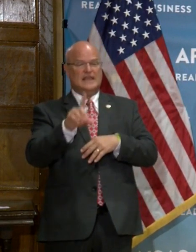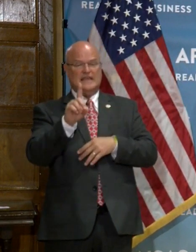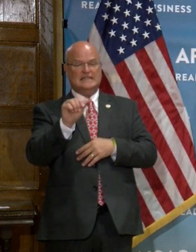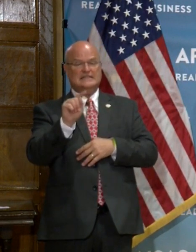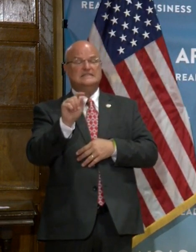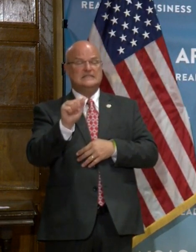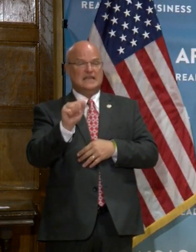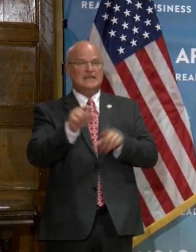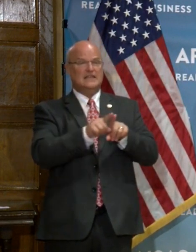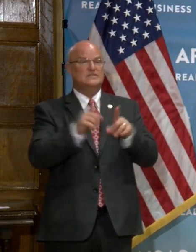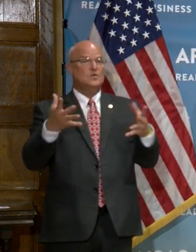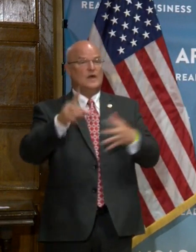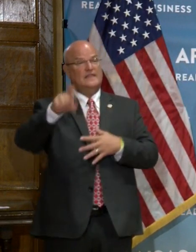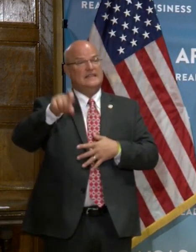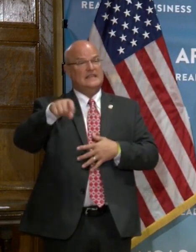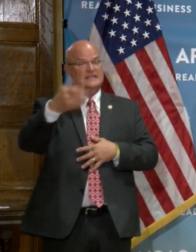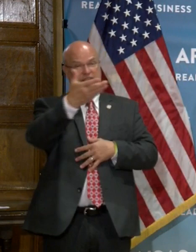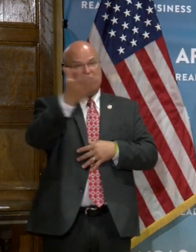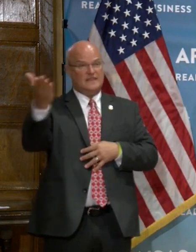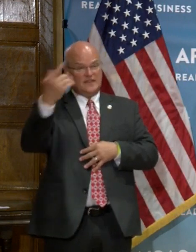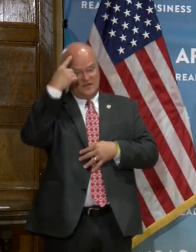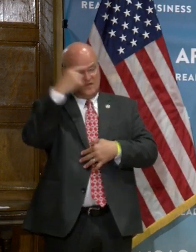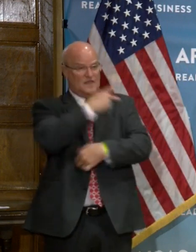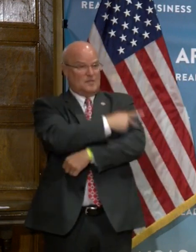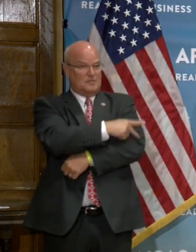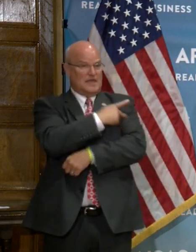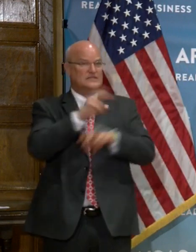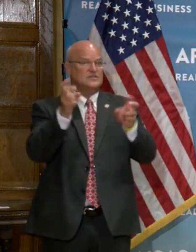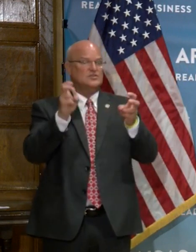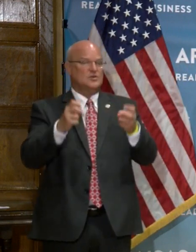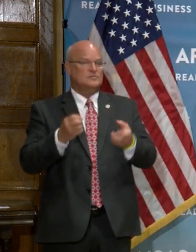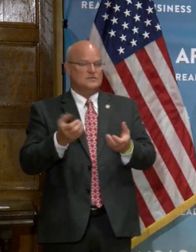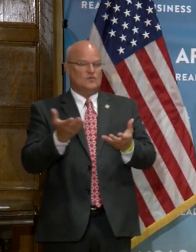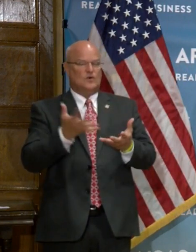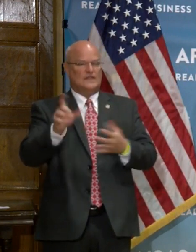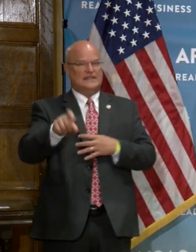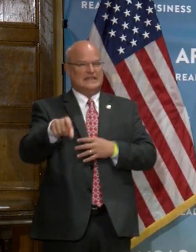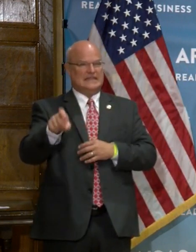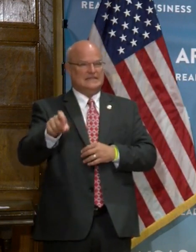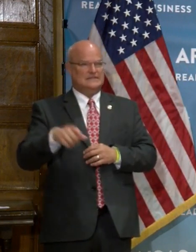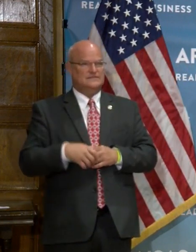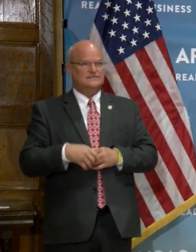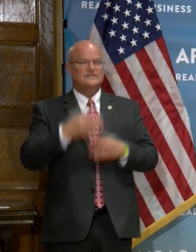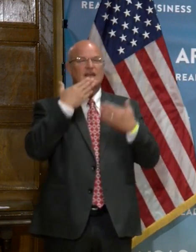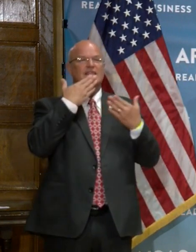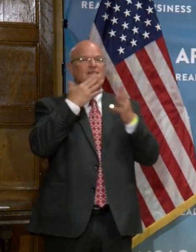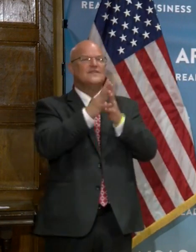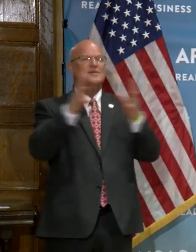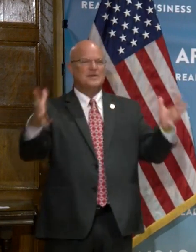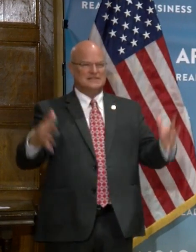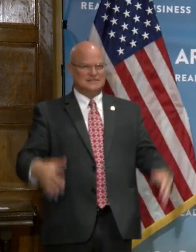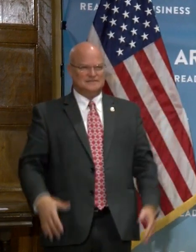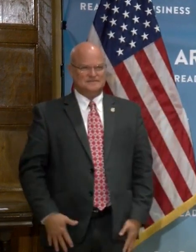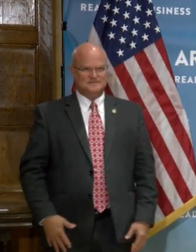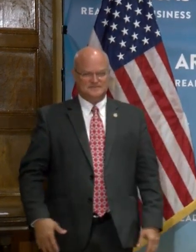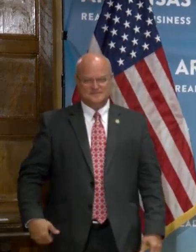data as to what the needs are out there of the patients in terms of the supply. Thank you all very much.